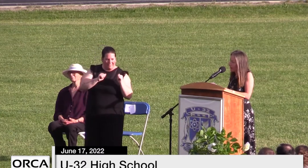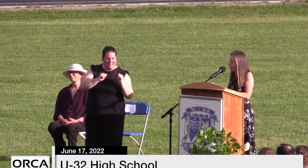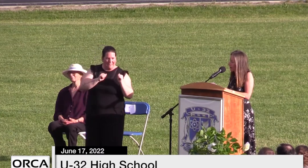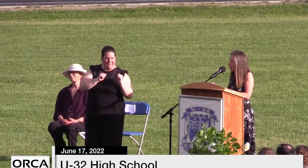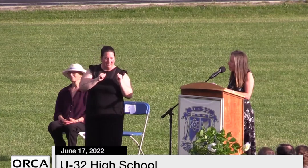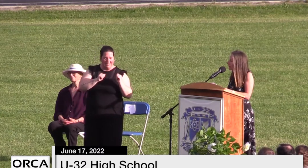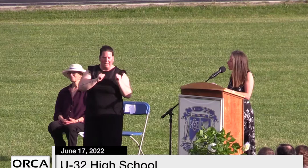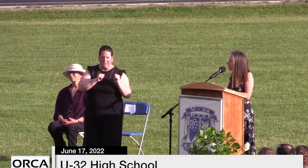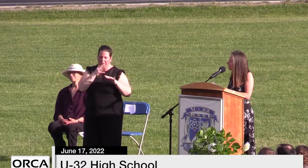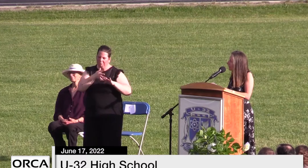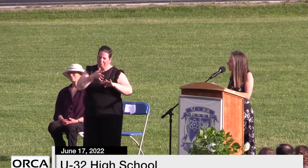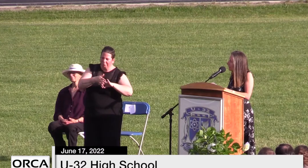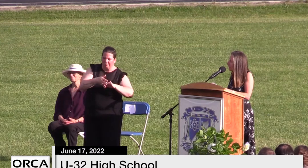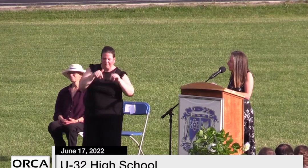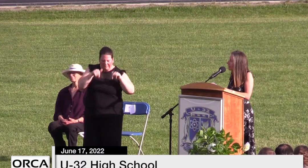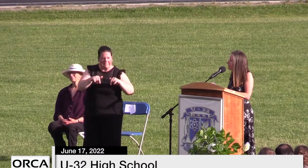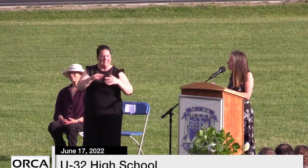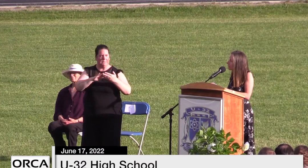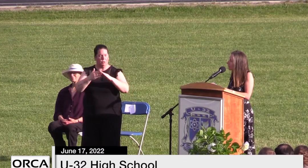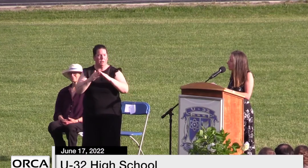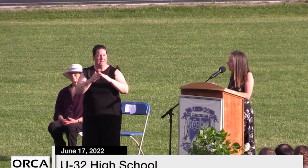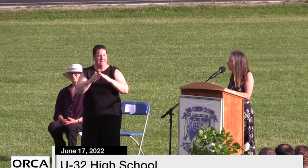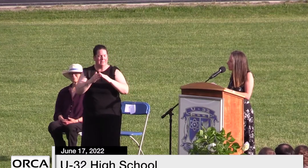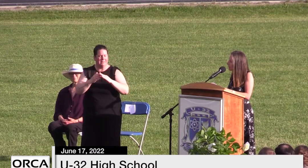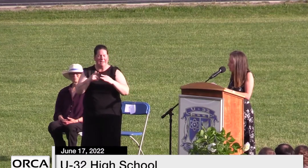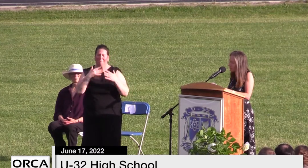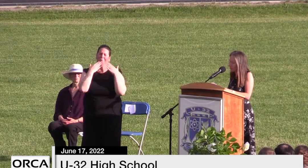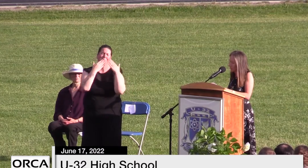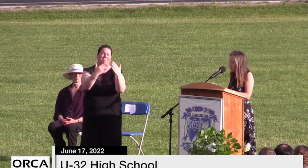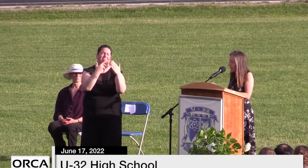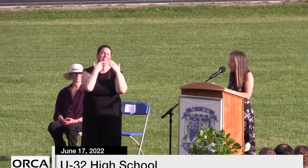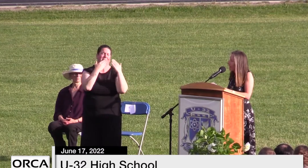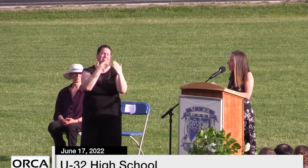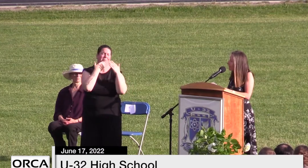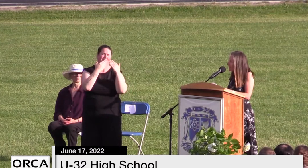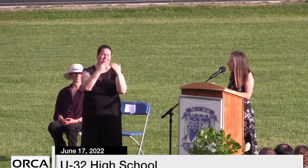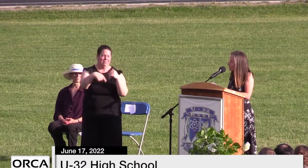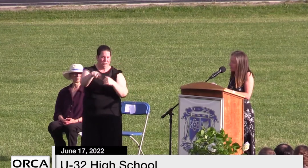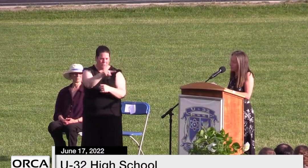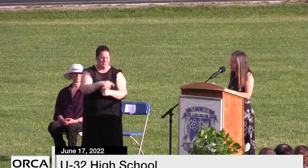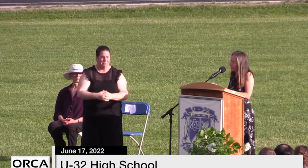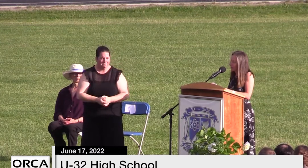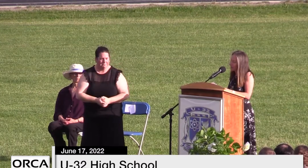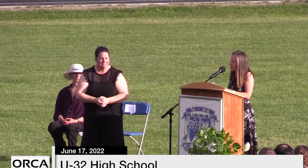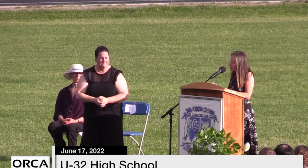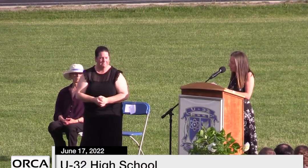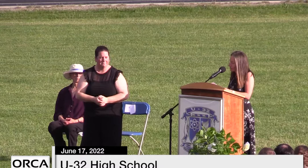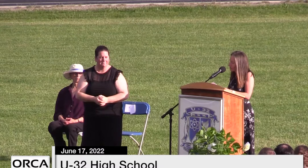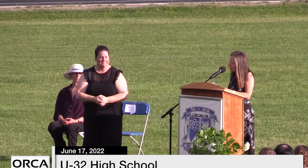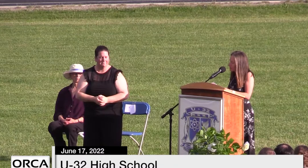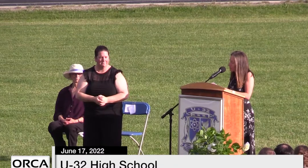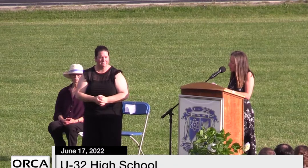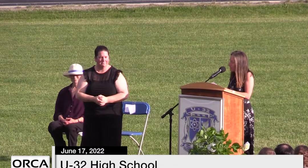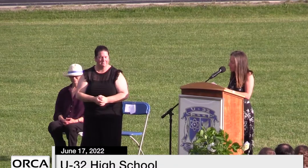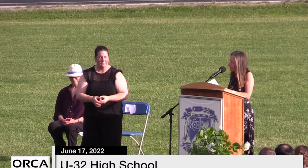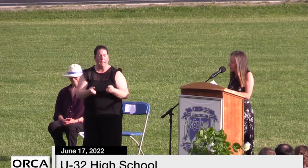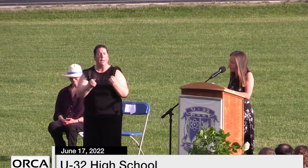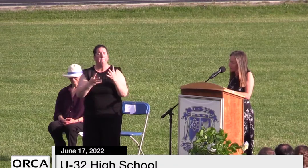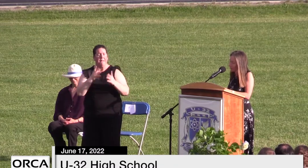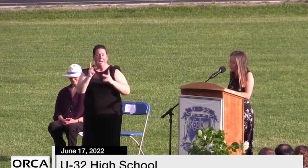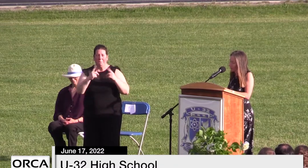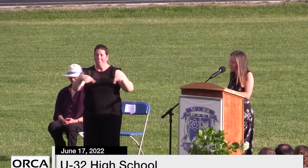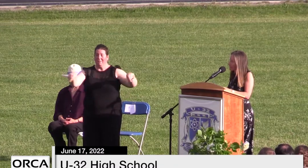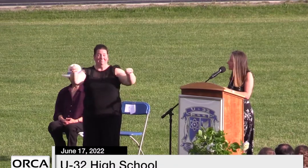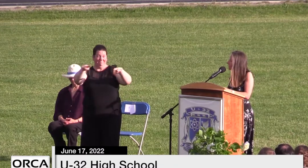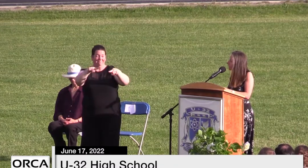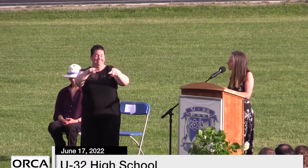indelible mark on this community, and I am so grateful to you. Many people, especially those gathered here